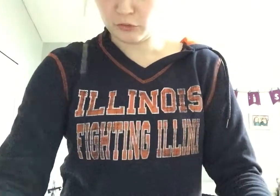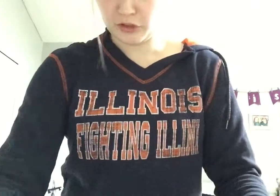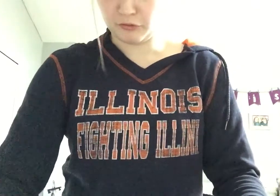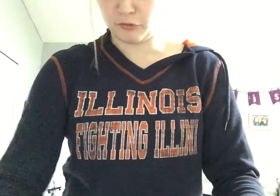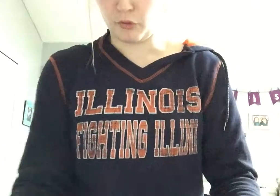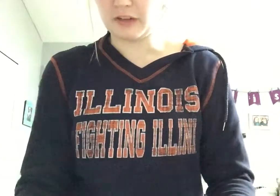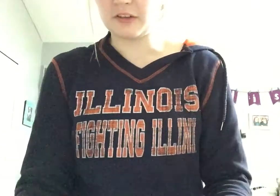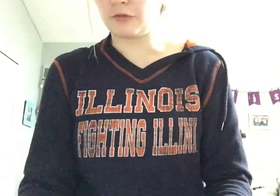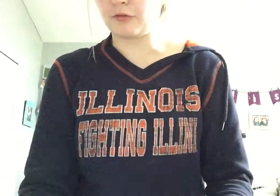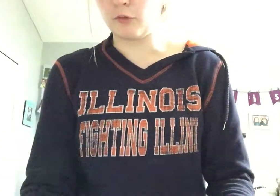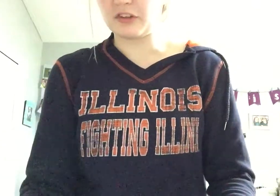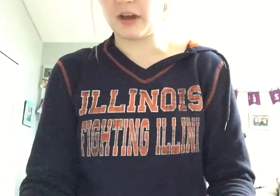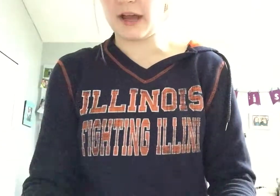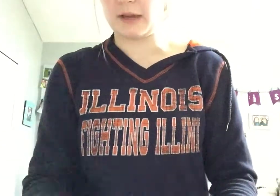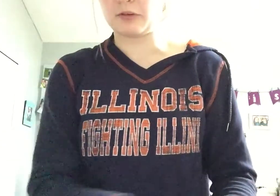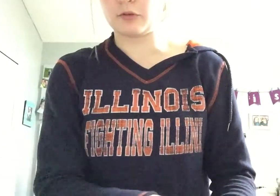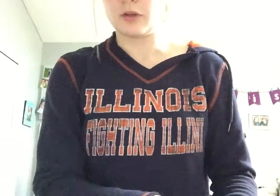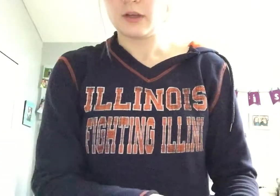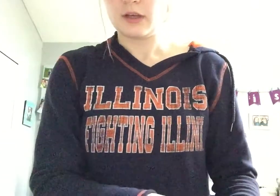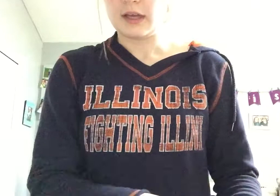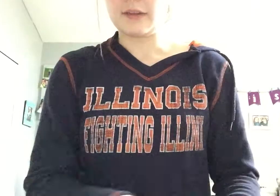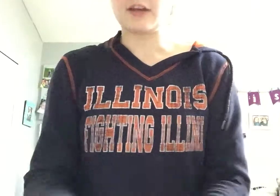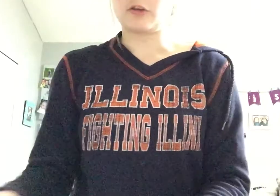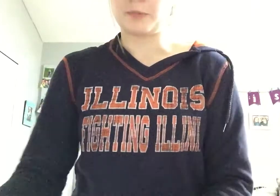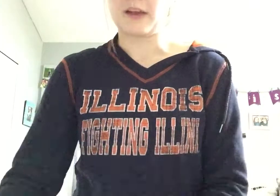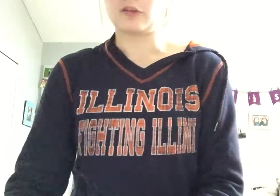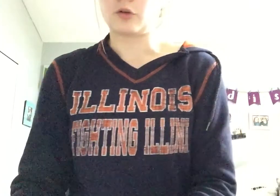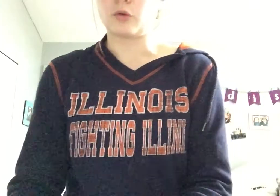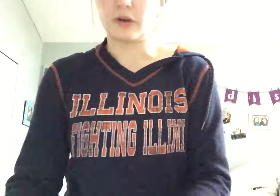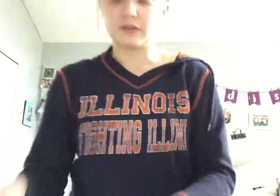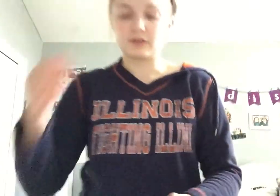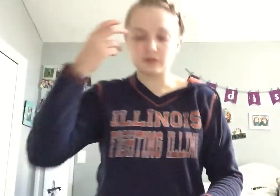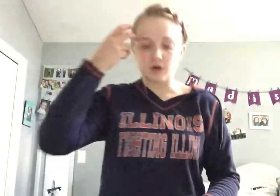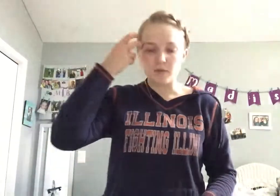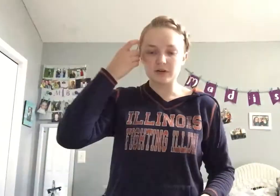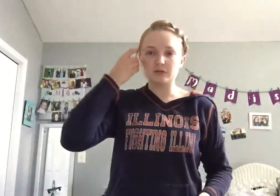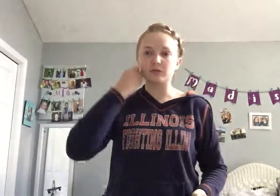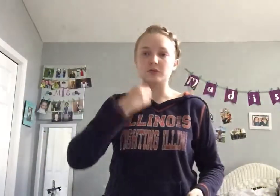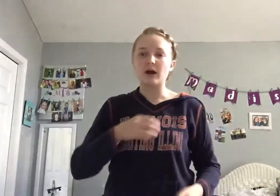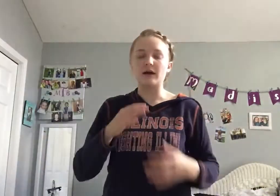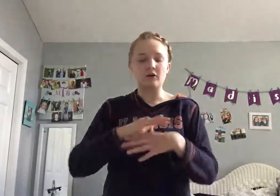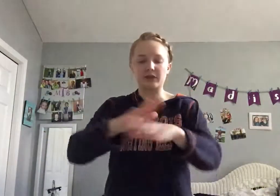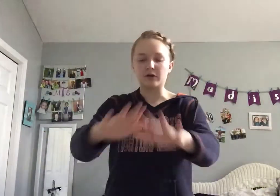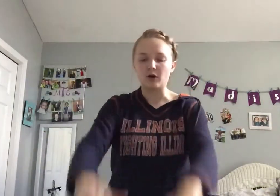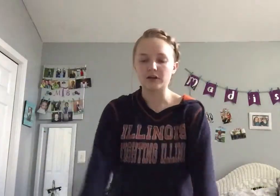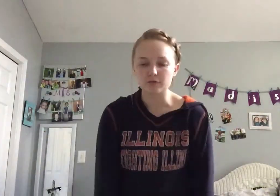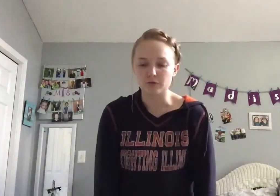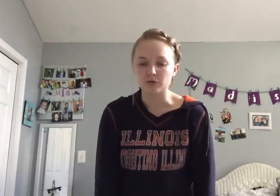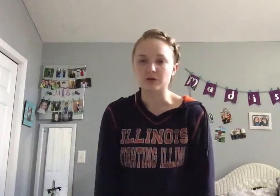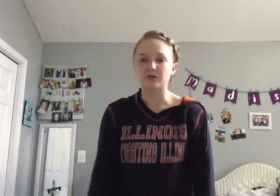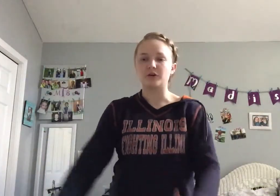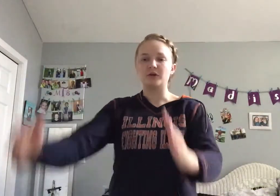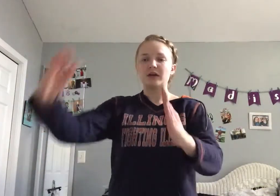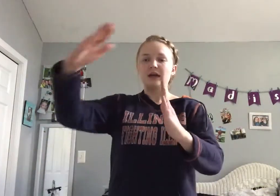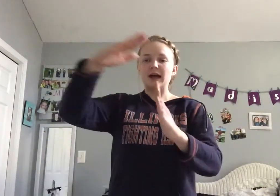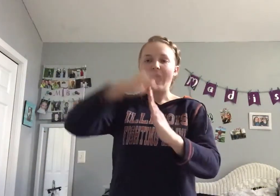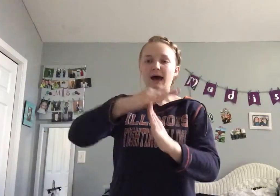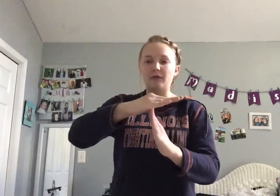3, 4. It does it 4 times, and then it goes back into the chorus. So I'm going to do that all again for you. So